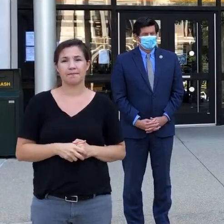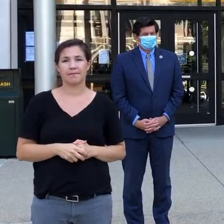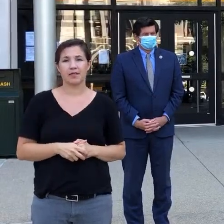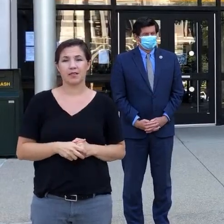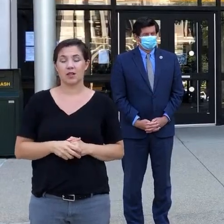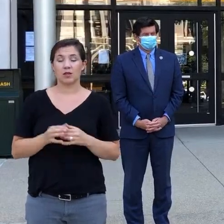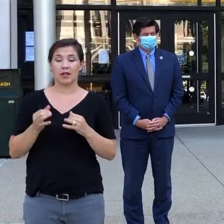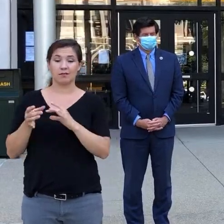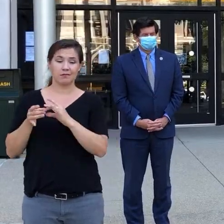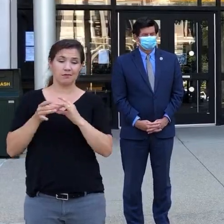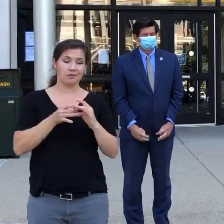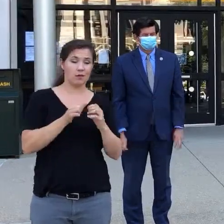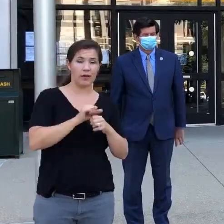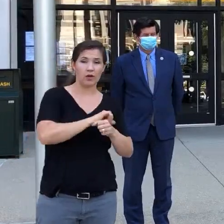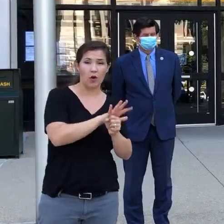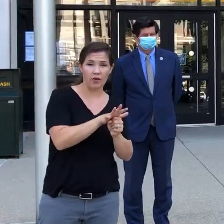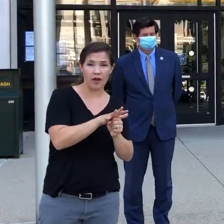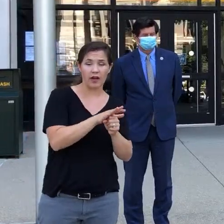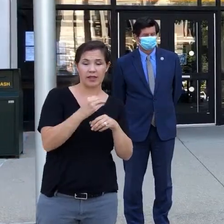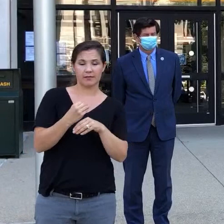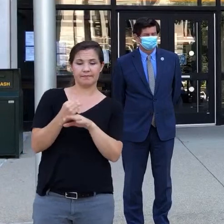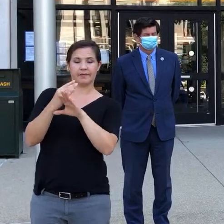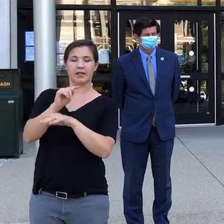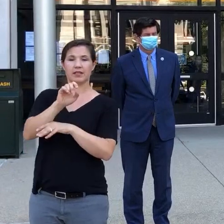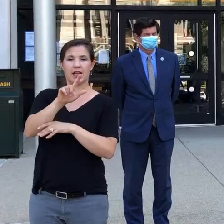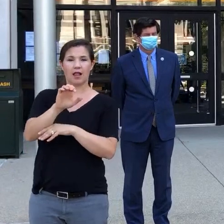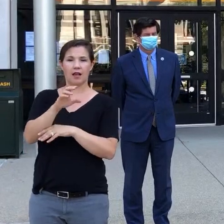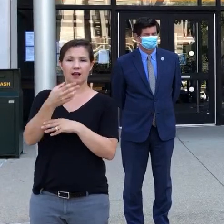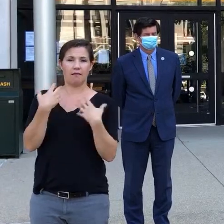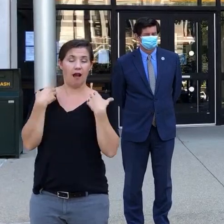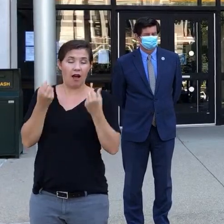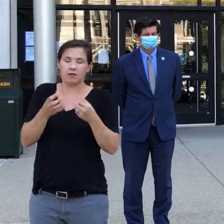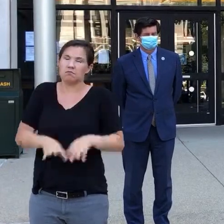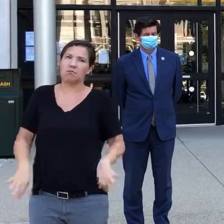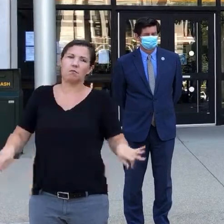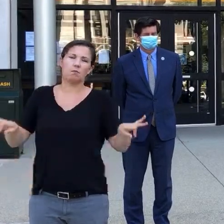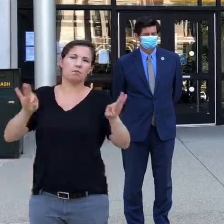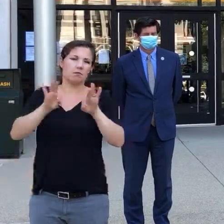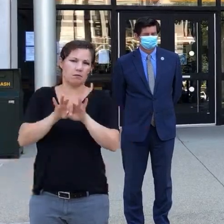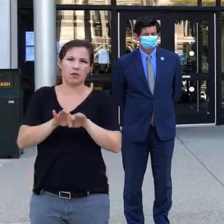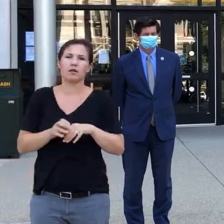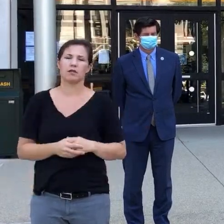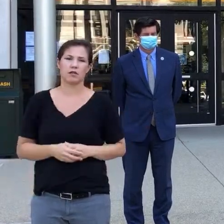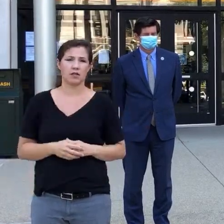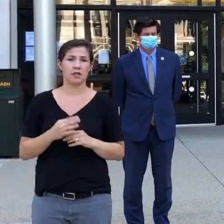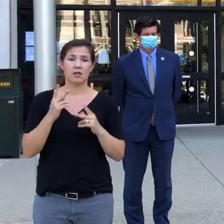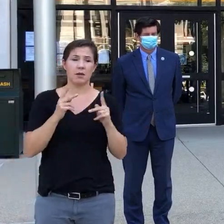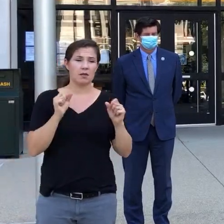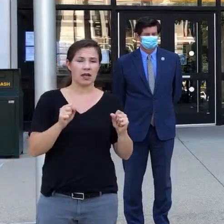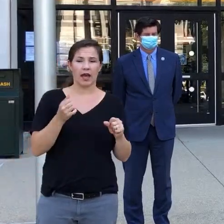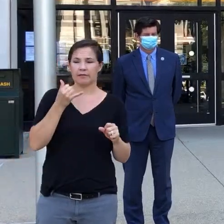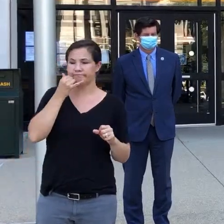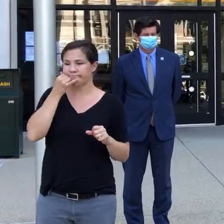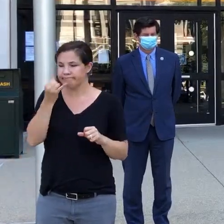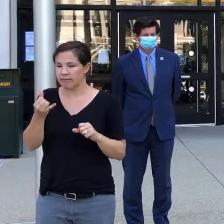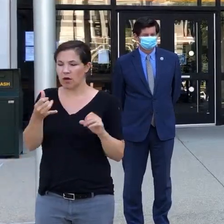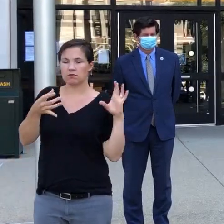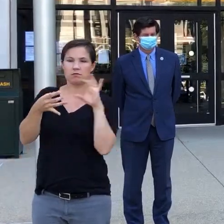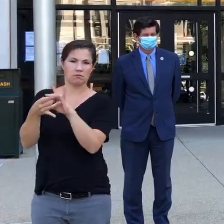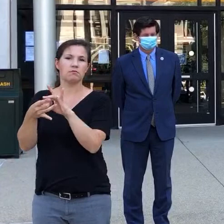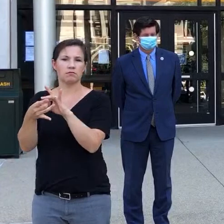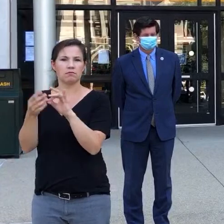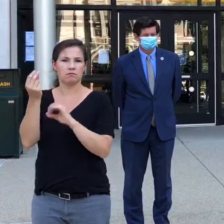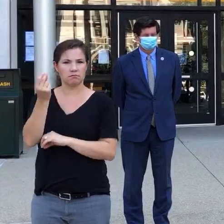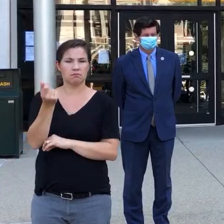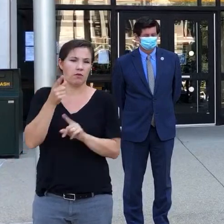COVID, telehealth has been very important. People can really get connected to health from